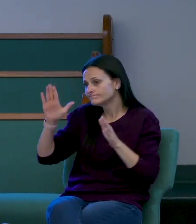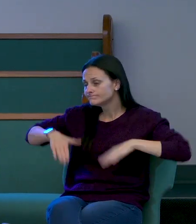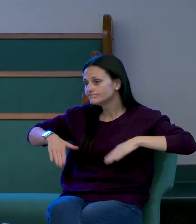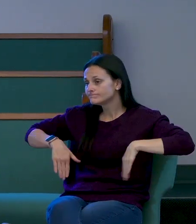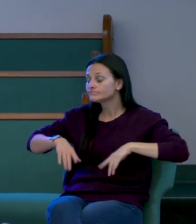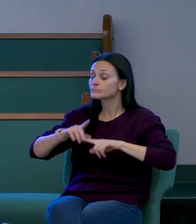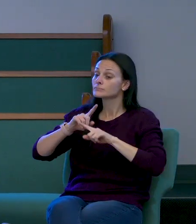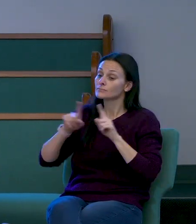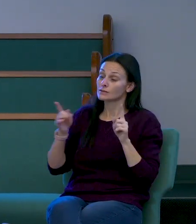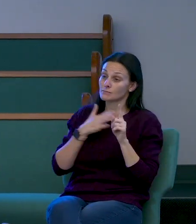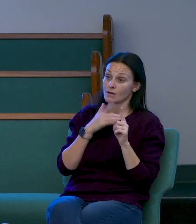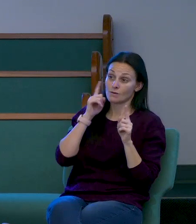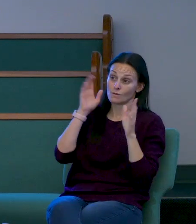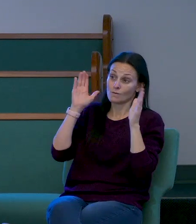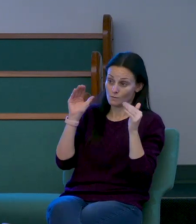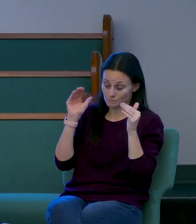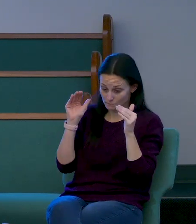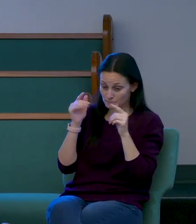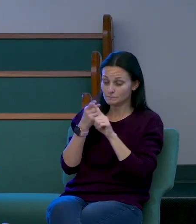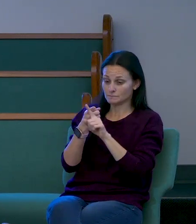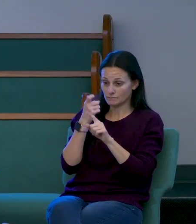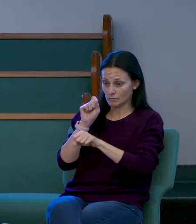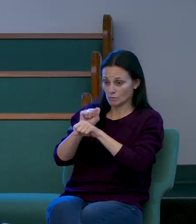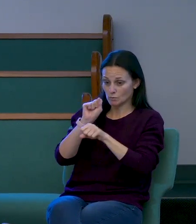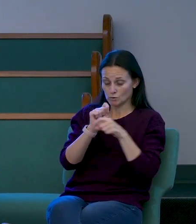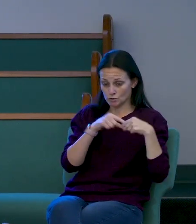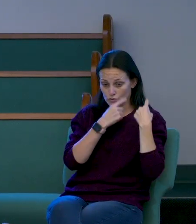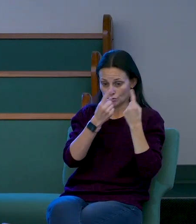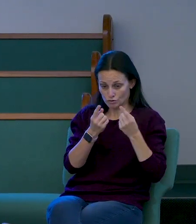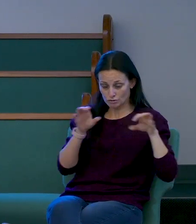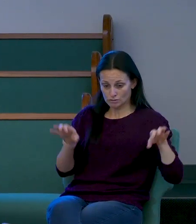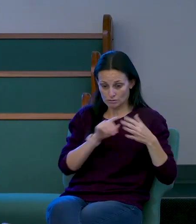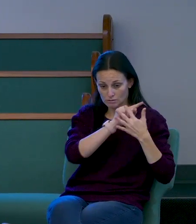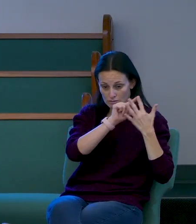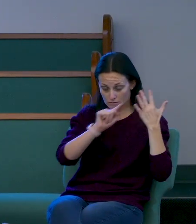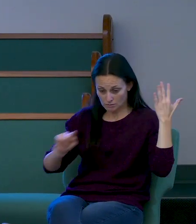The hope, I think, my hope that comes from the work done is that